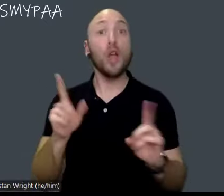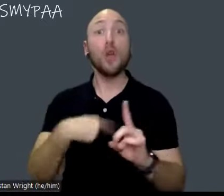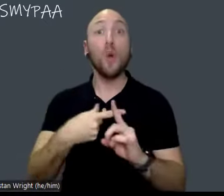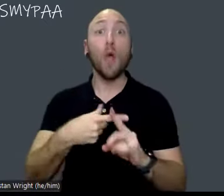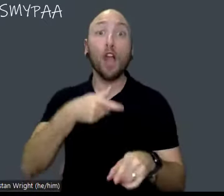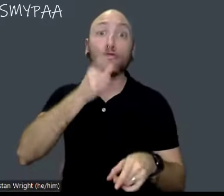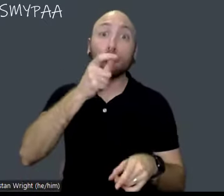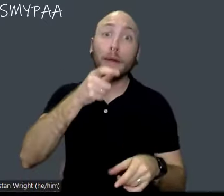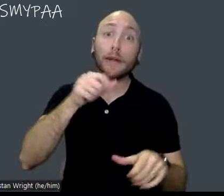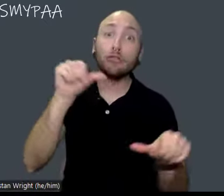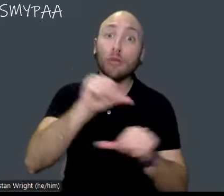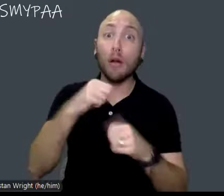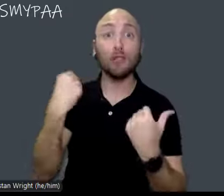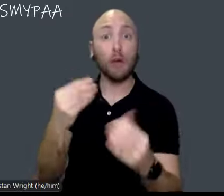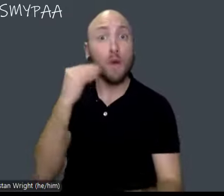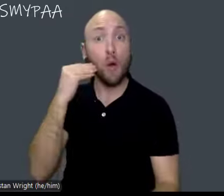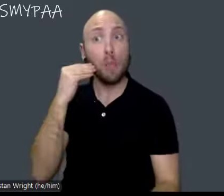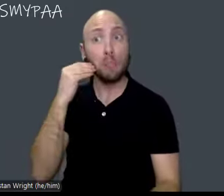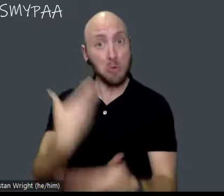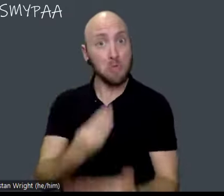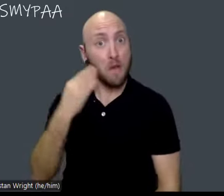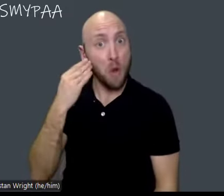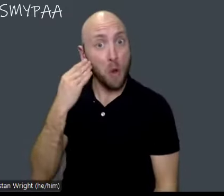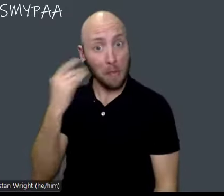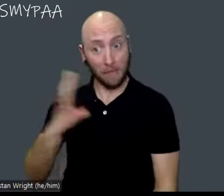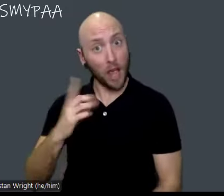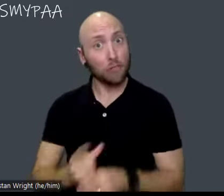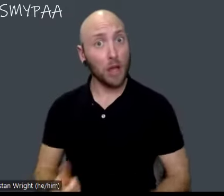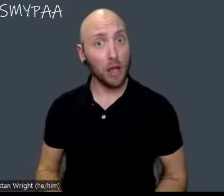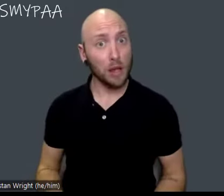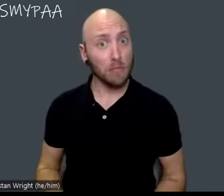drinking, driving, pretty manageable, right?